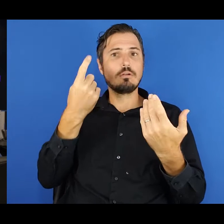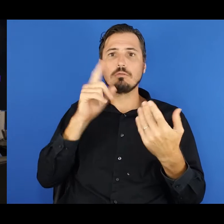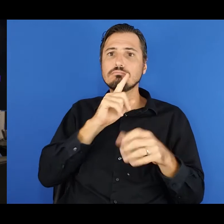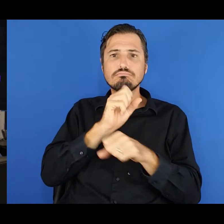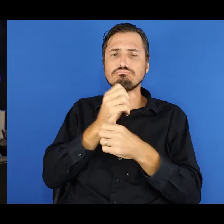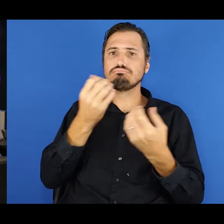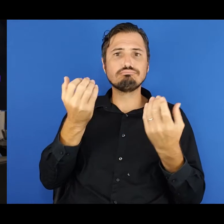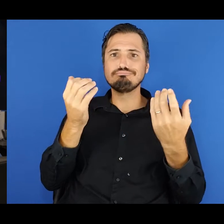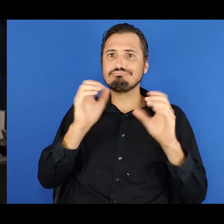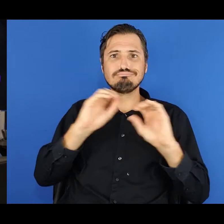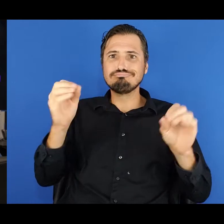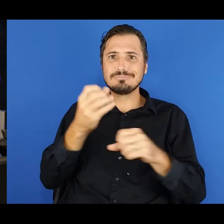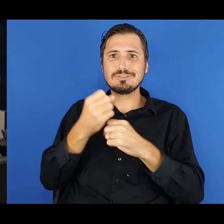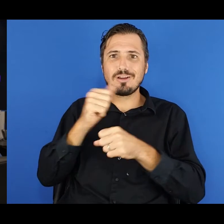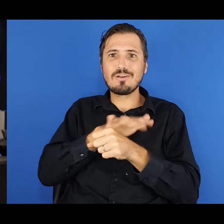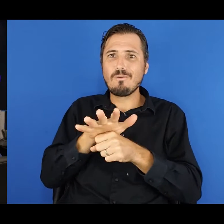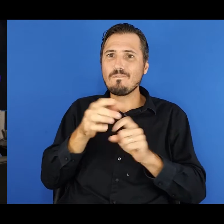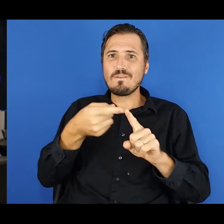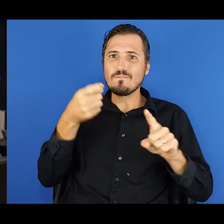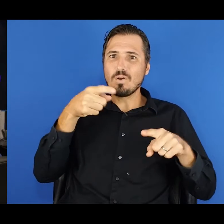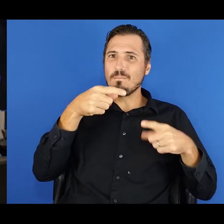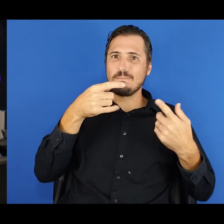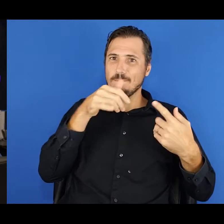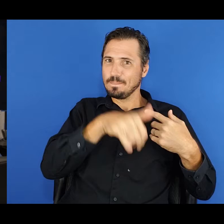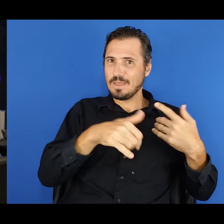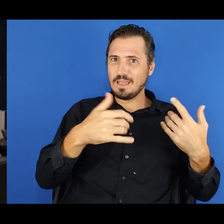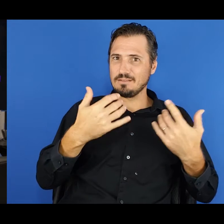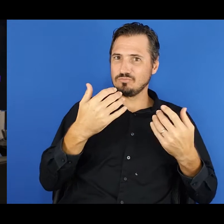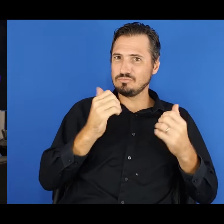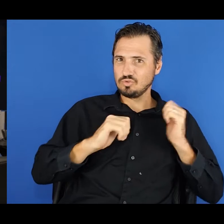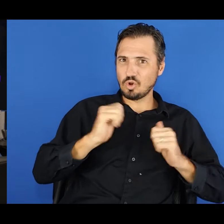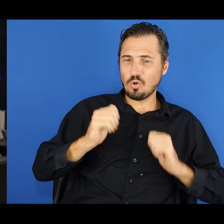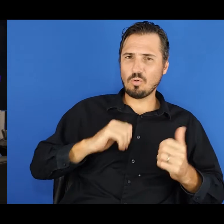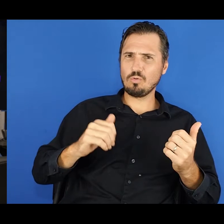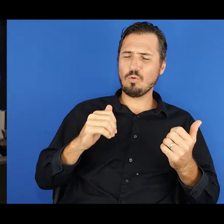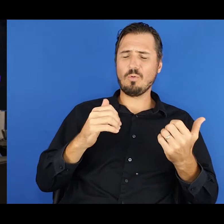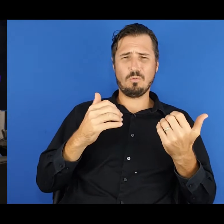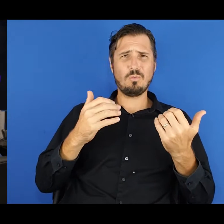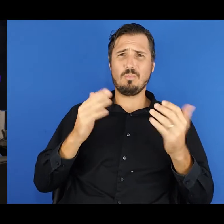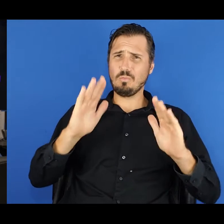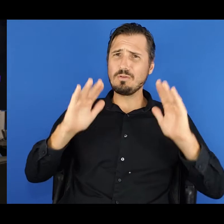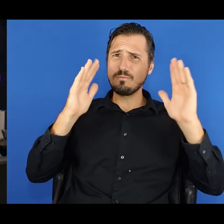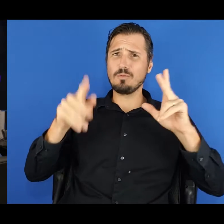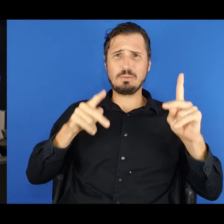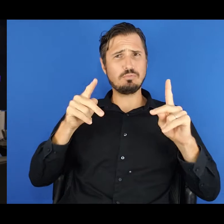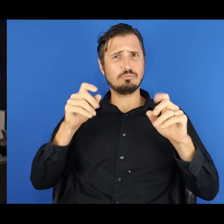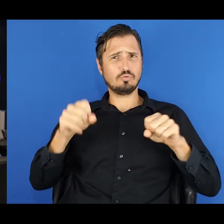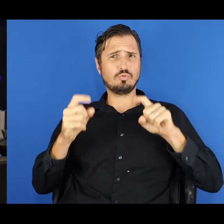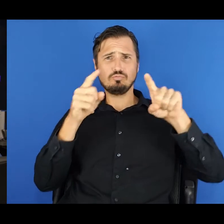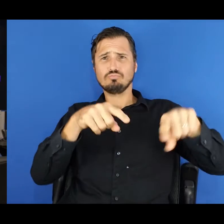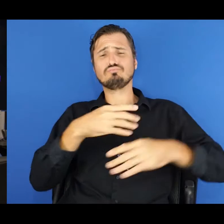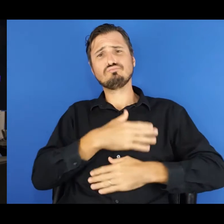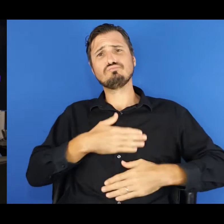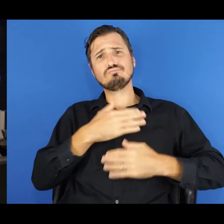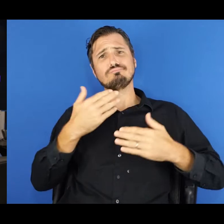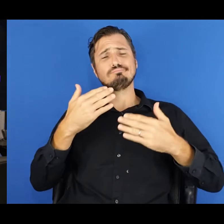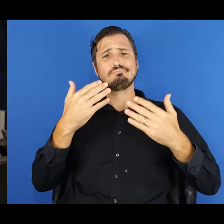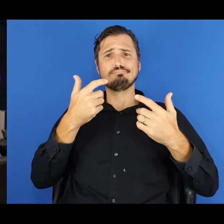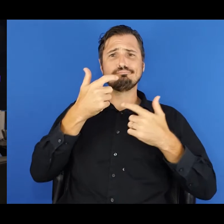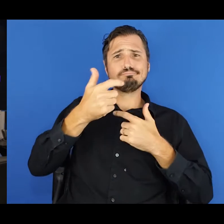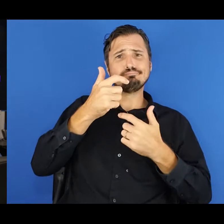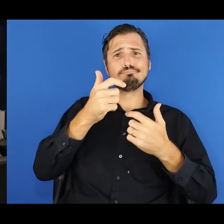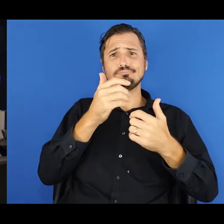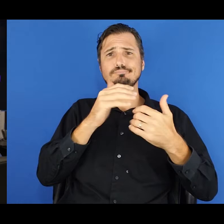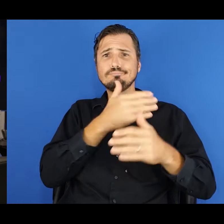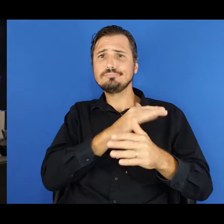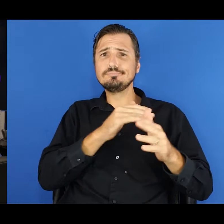with us to allow residents to safely enjoy entertainment. The Department of Health has been working with the Kauai